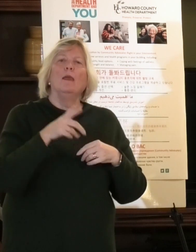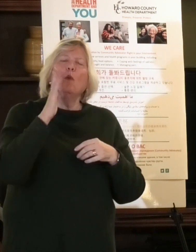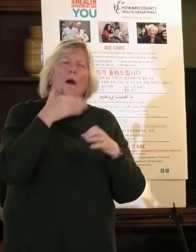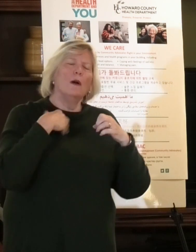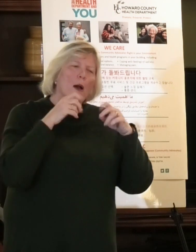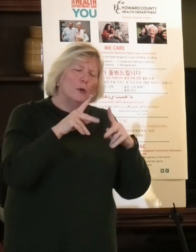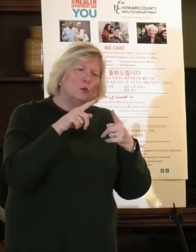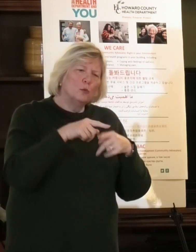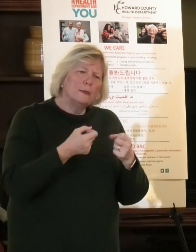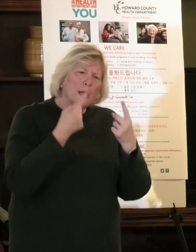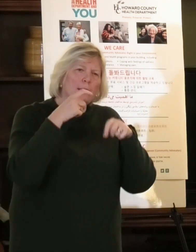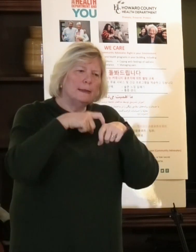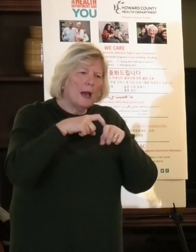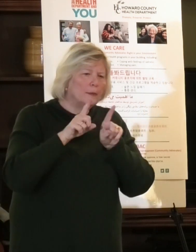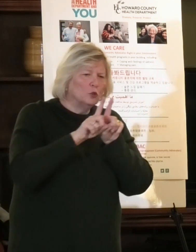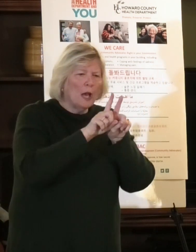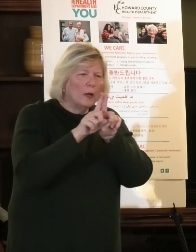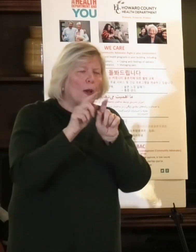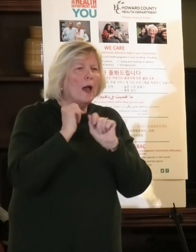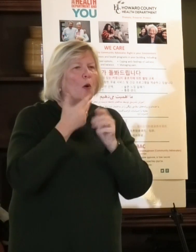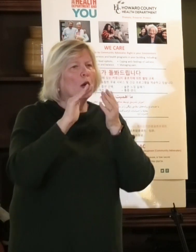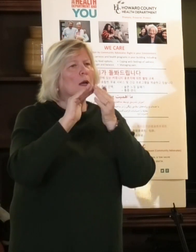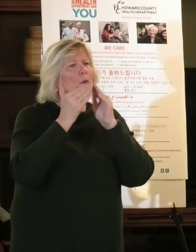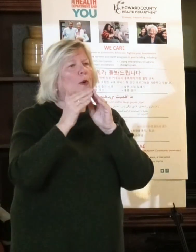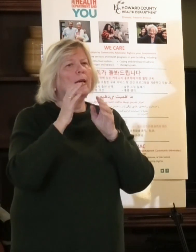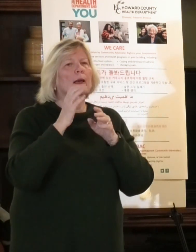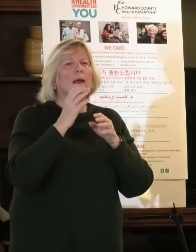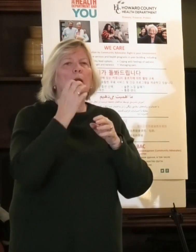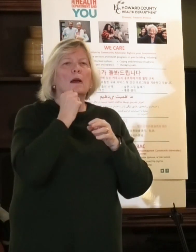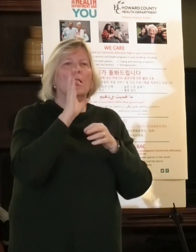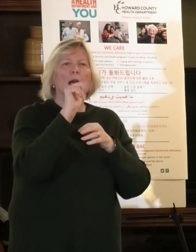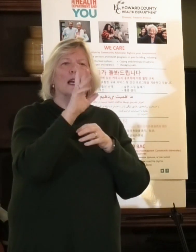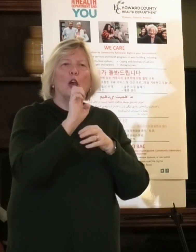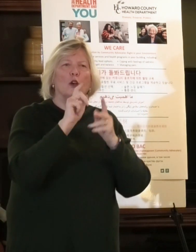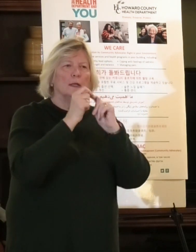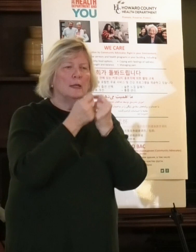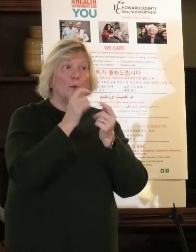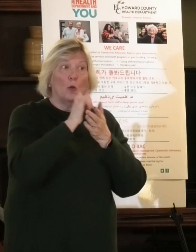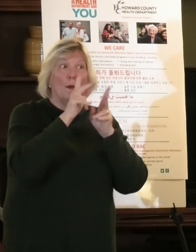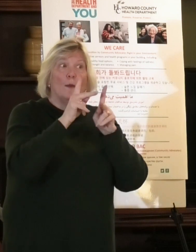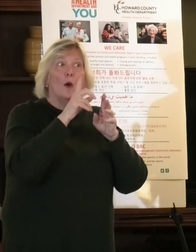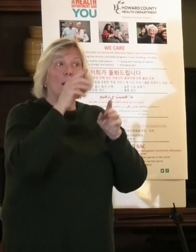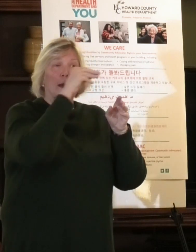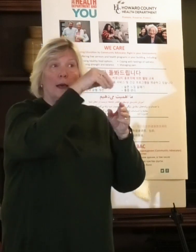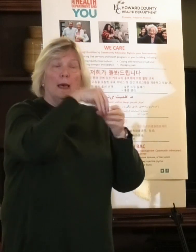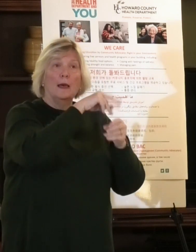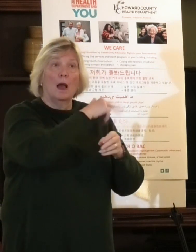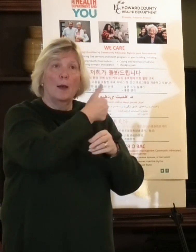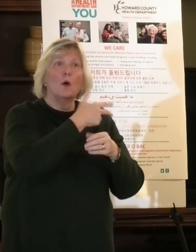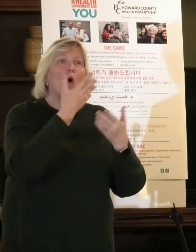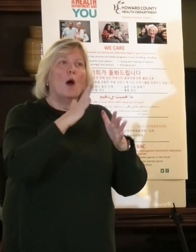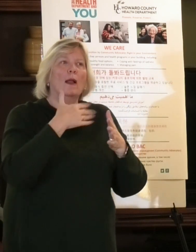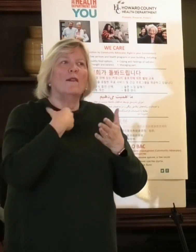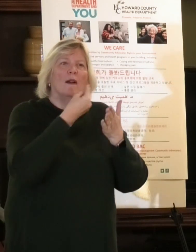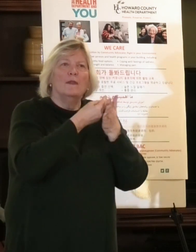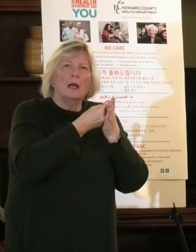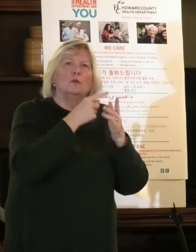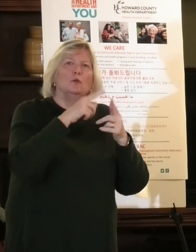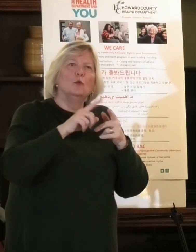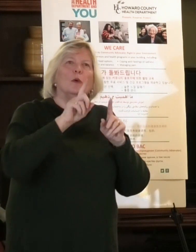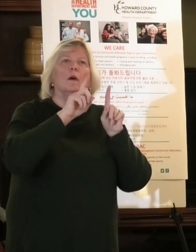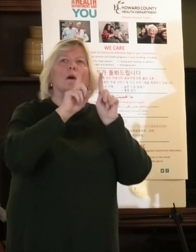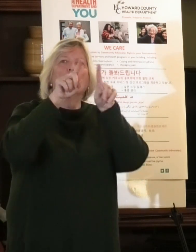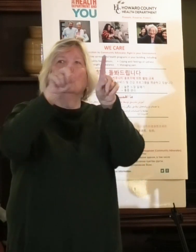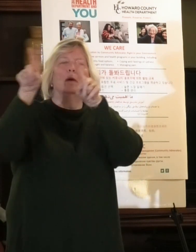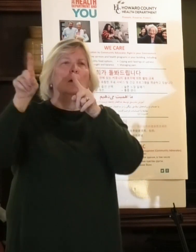to spend time shadowing our community care teams, those people that the hospital already funds to go out and deal with our most vulnerable.